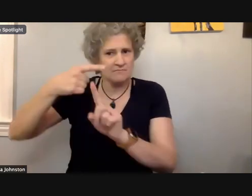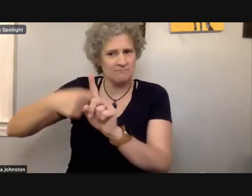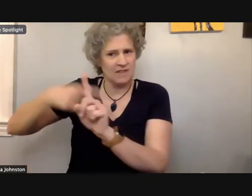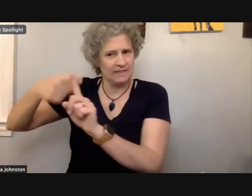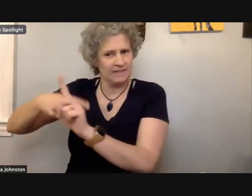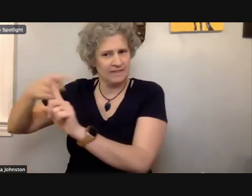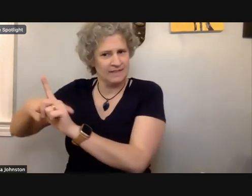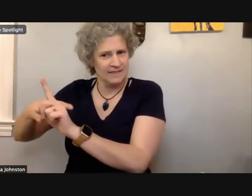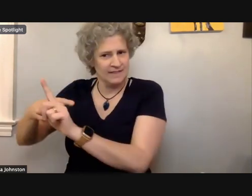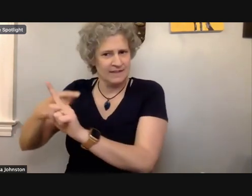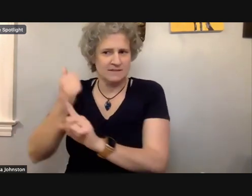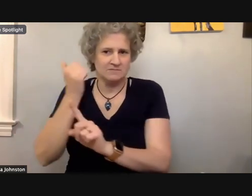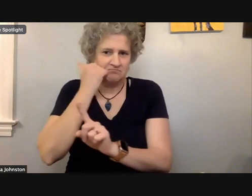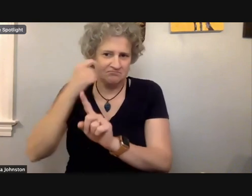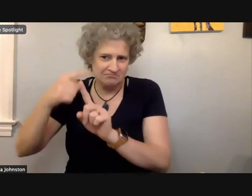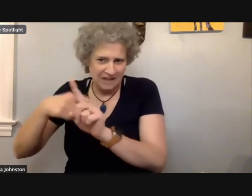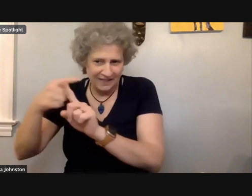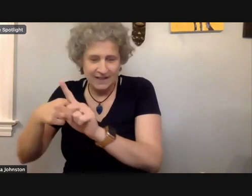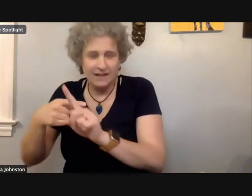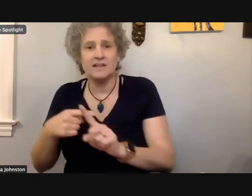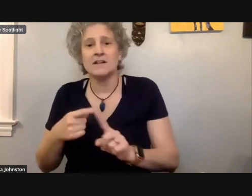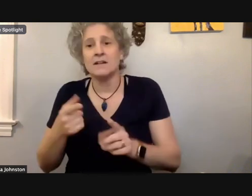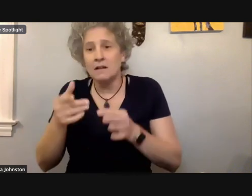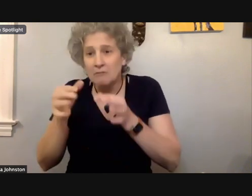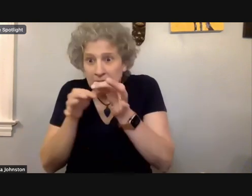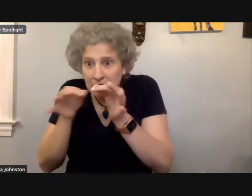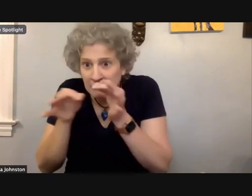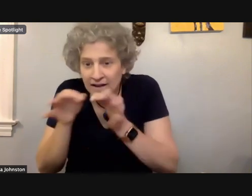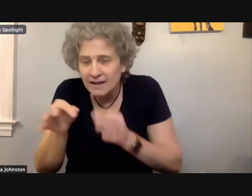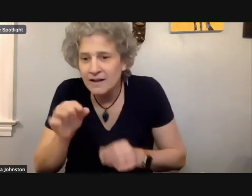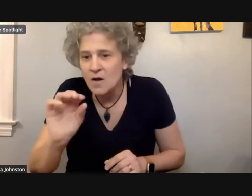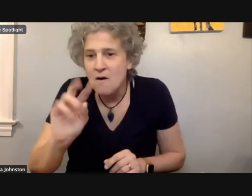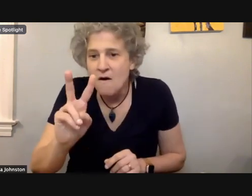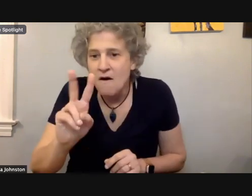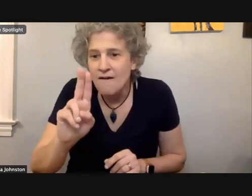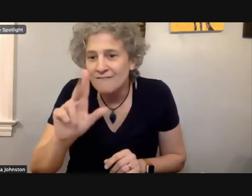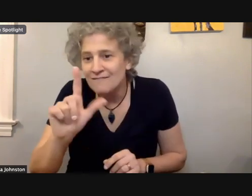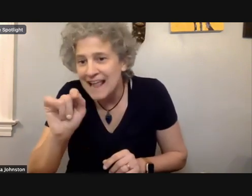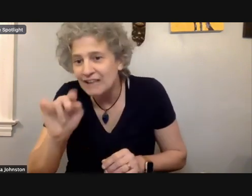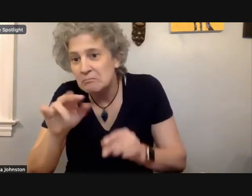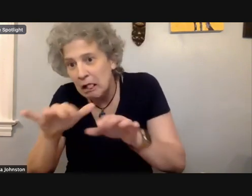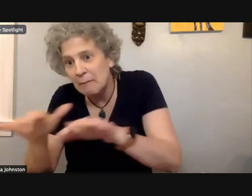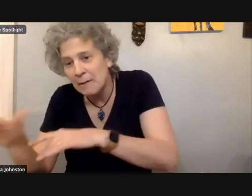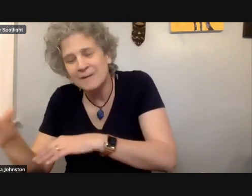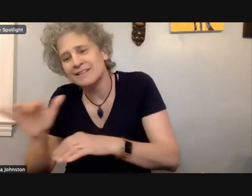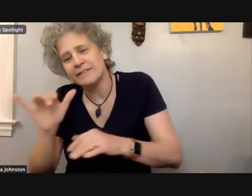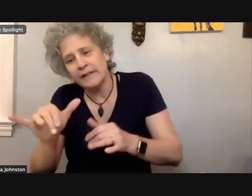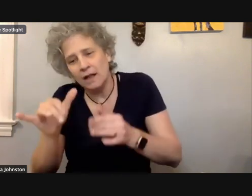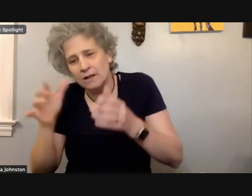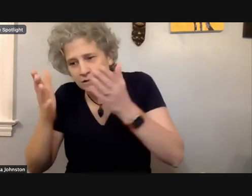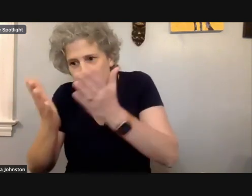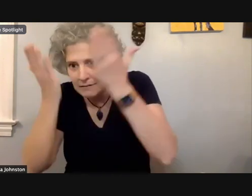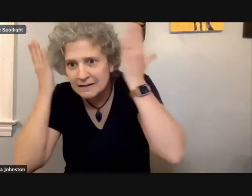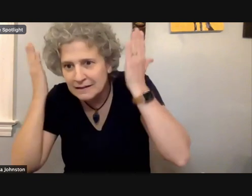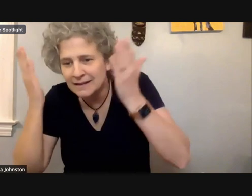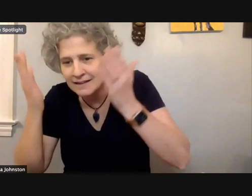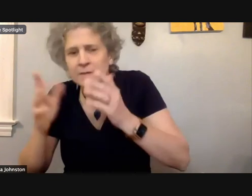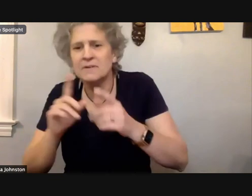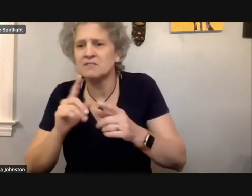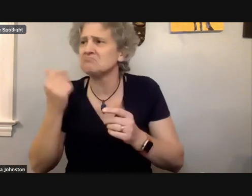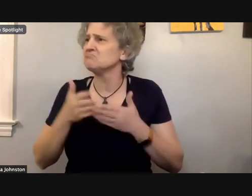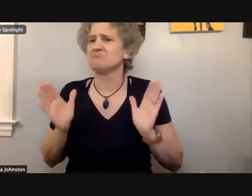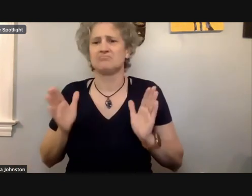We talked about period or menstrual cycle. And then you can describe, ovulation, so forth